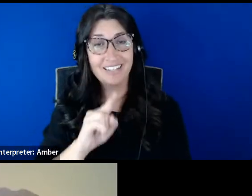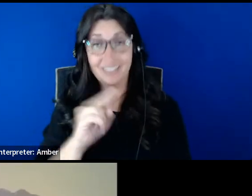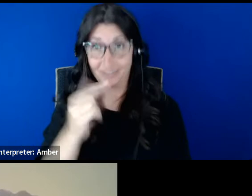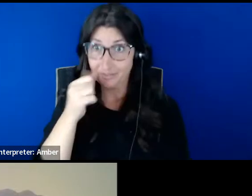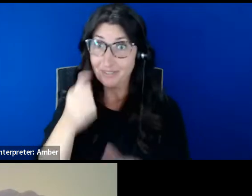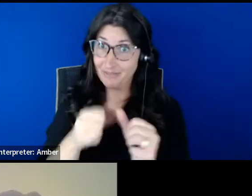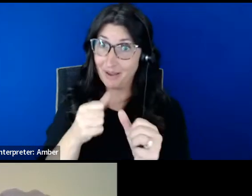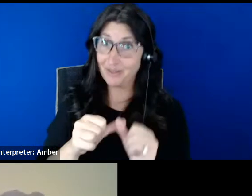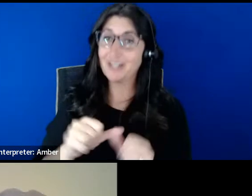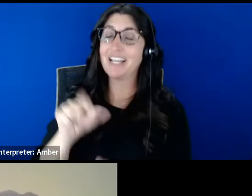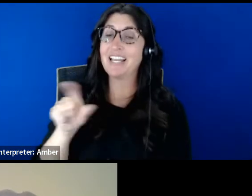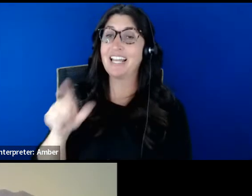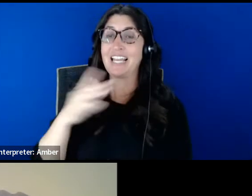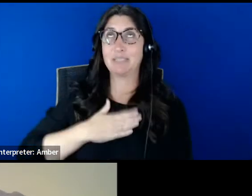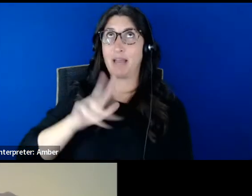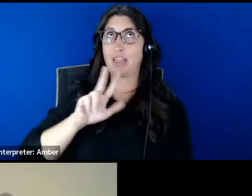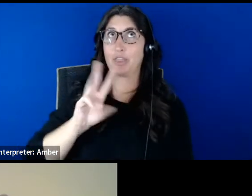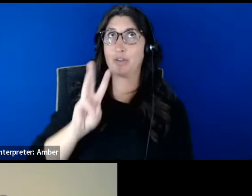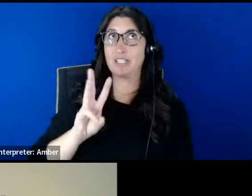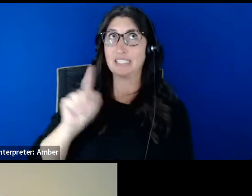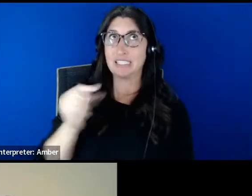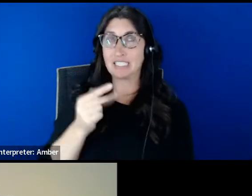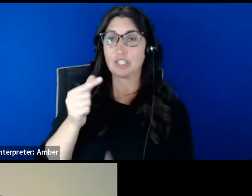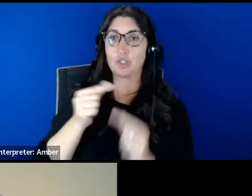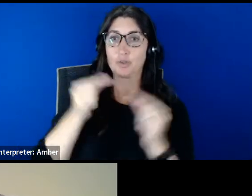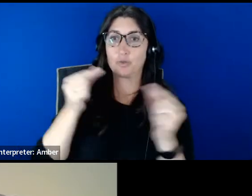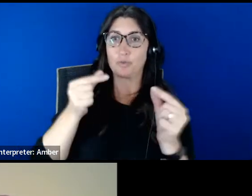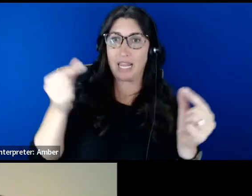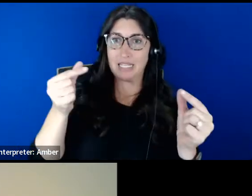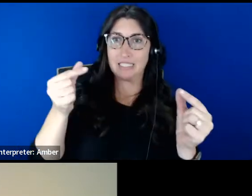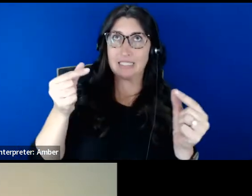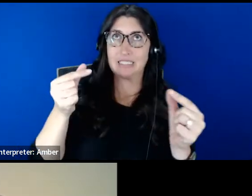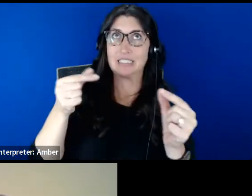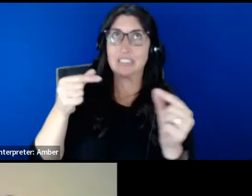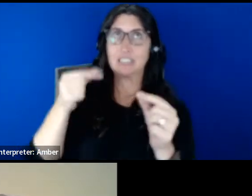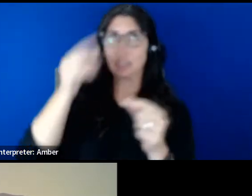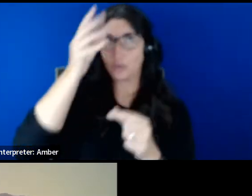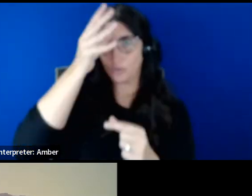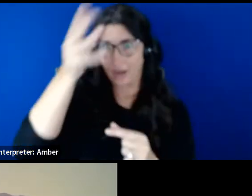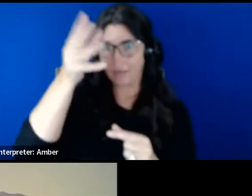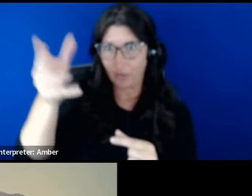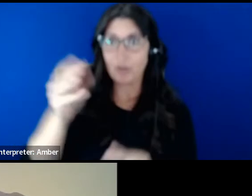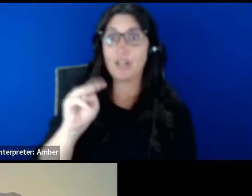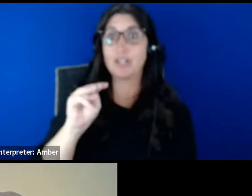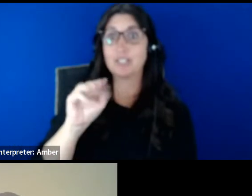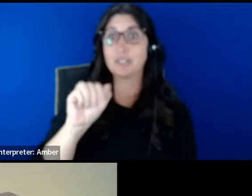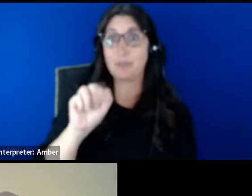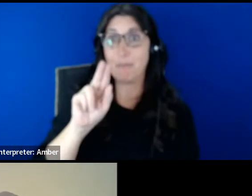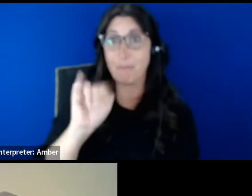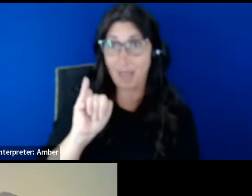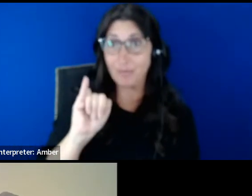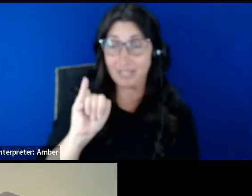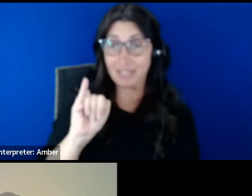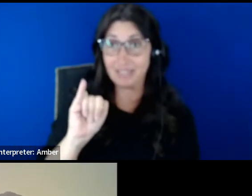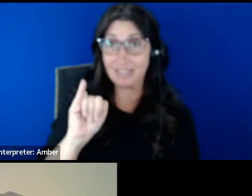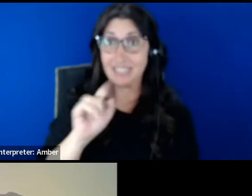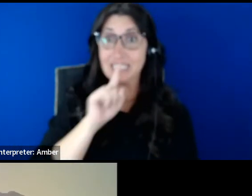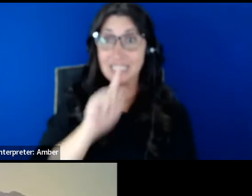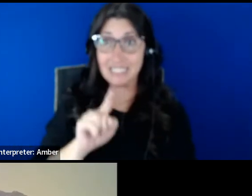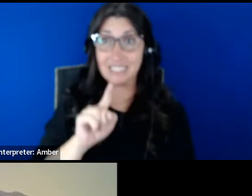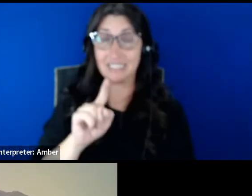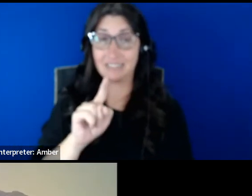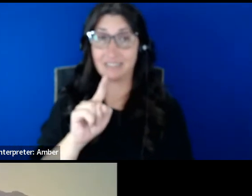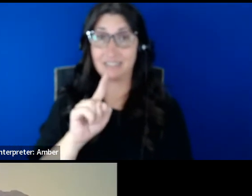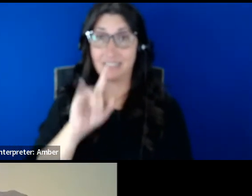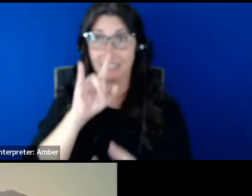my 36th great grandfather. Yes. So Maui is a trickster. And in fact, as